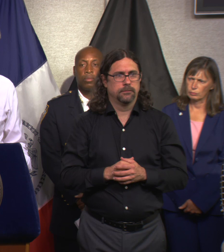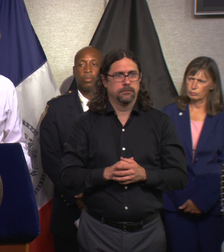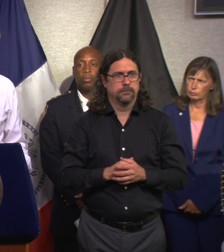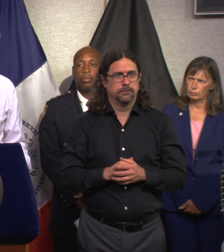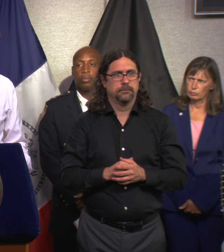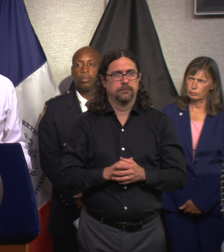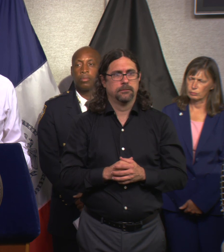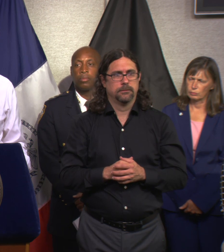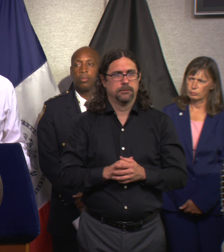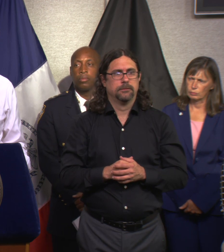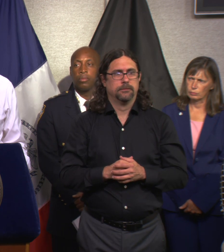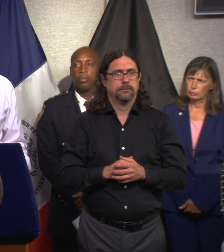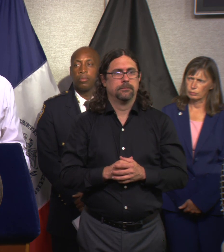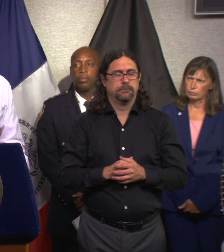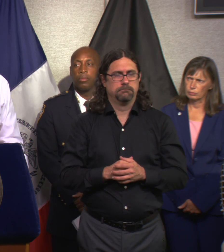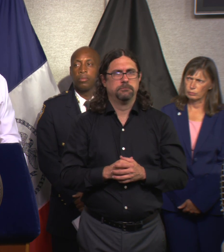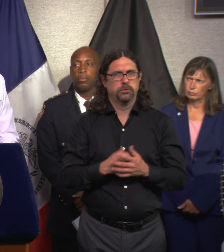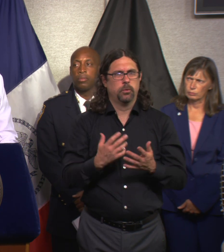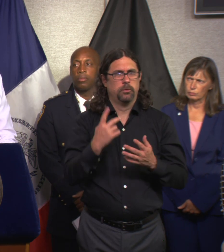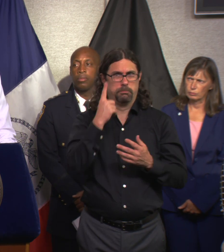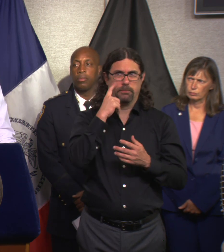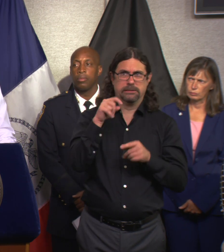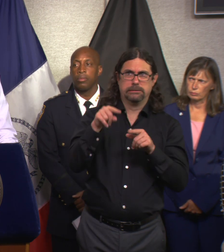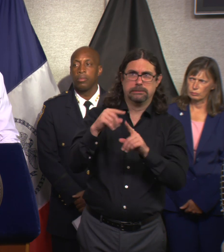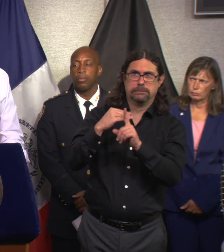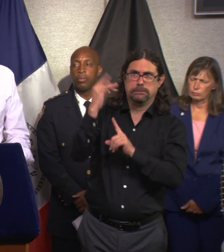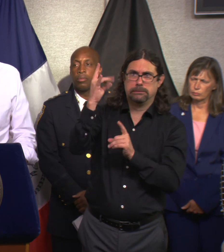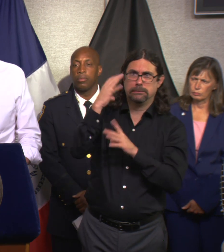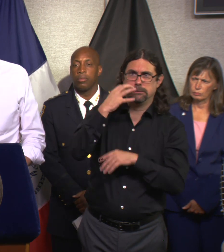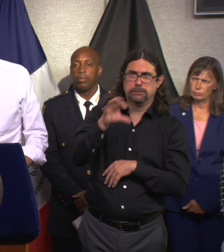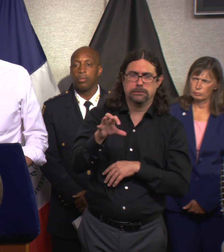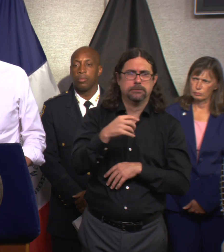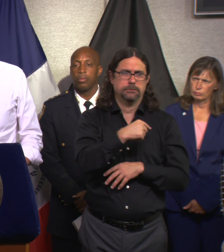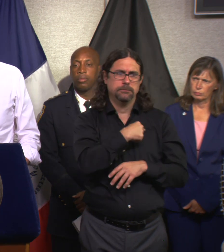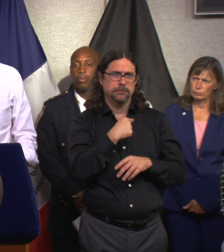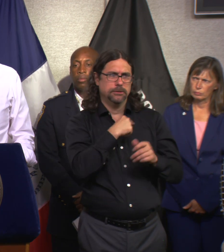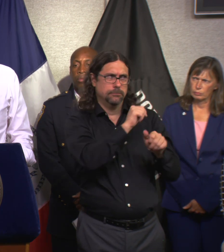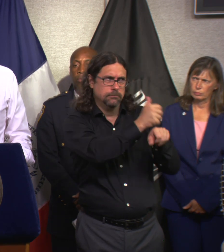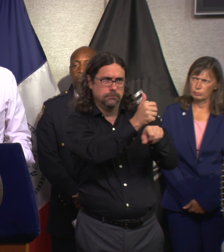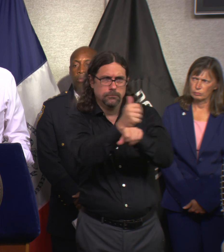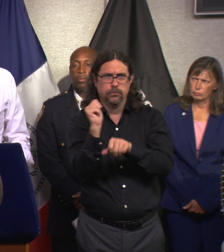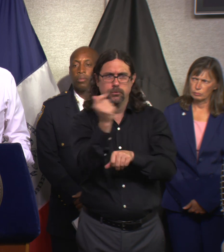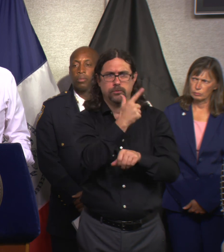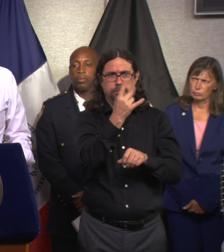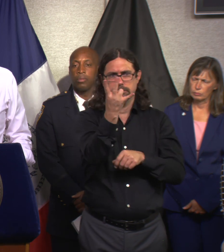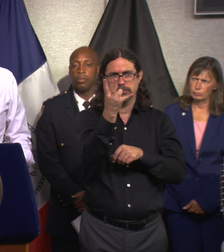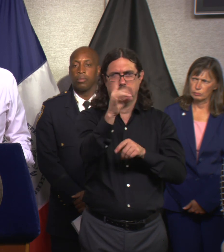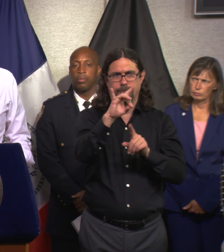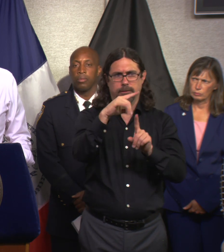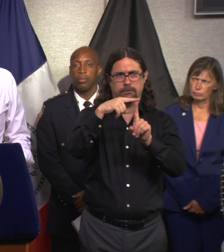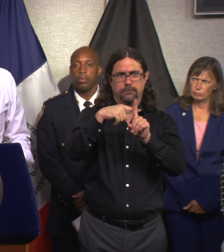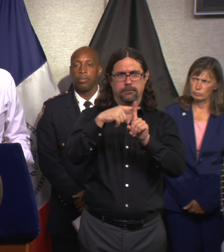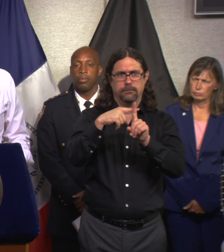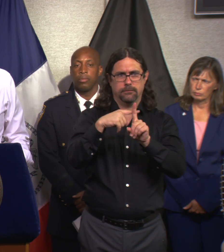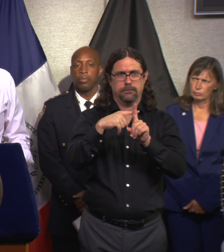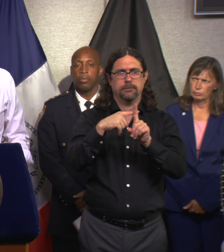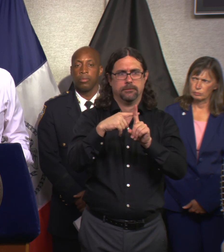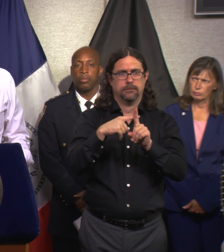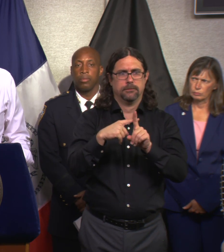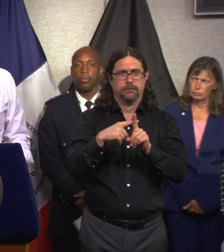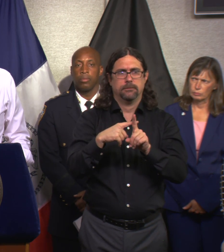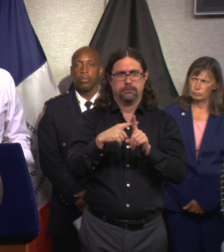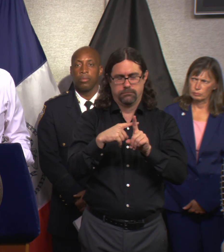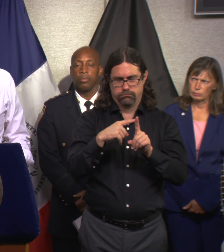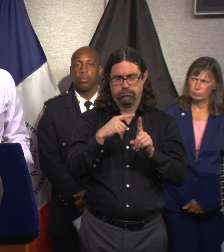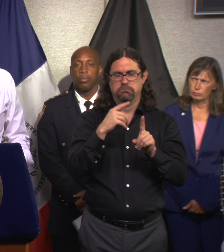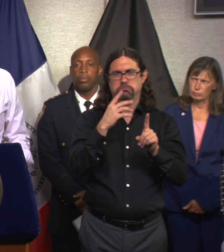to be safe. So everyone should know you can go to any of the 149 centers to get that cooling. Now, to your underlying question, why